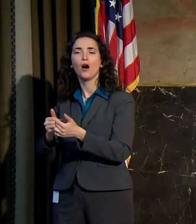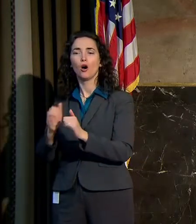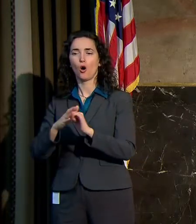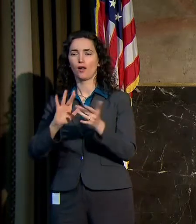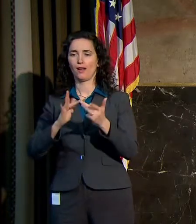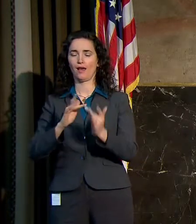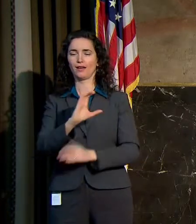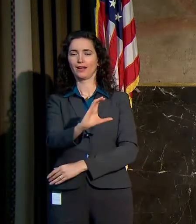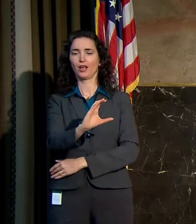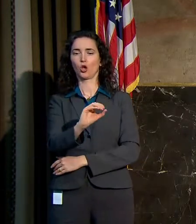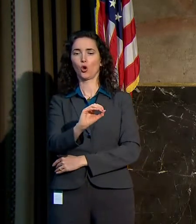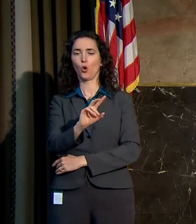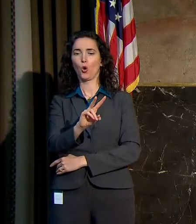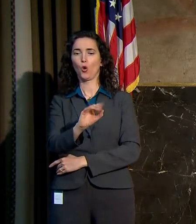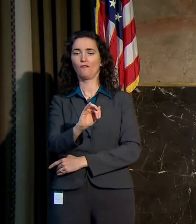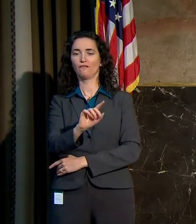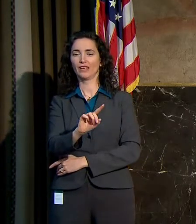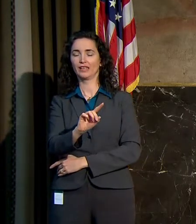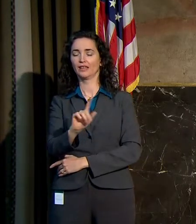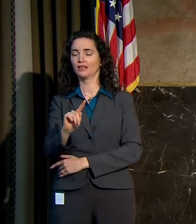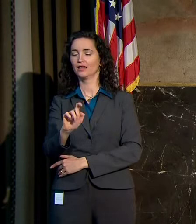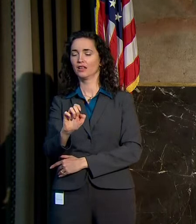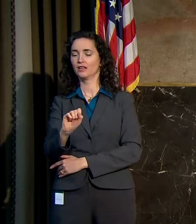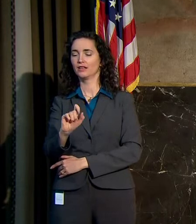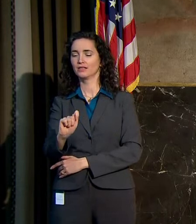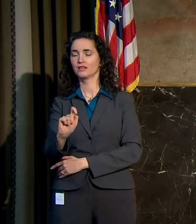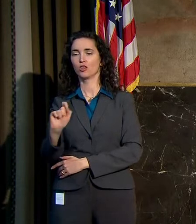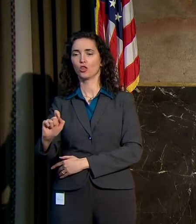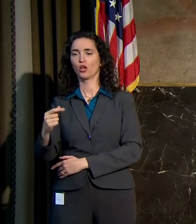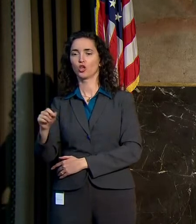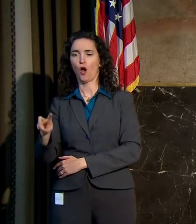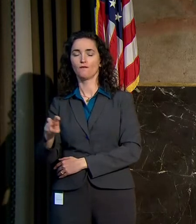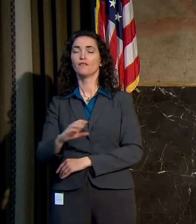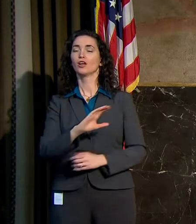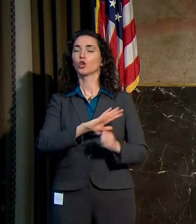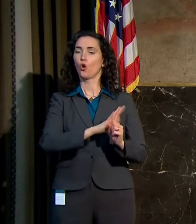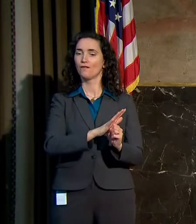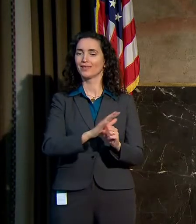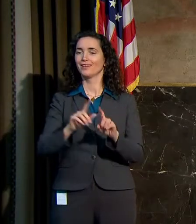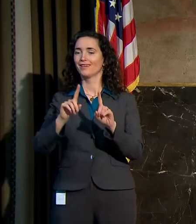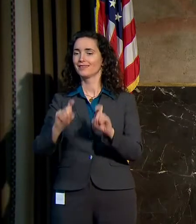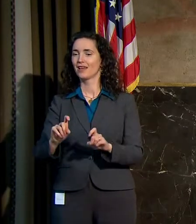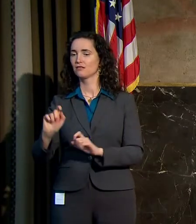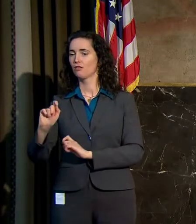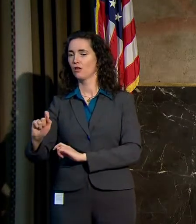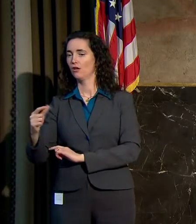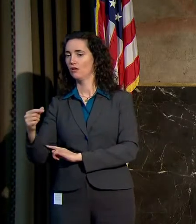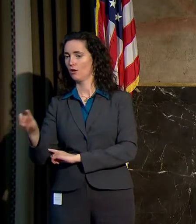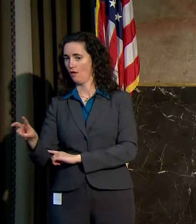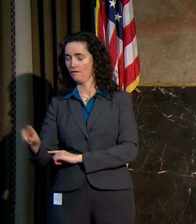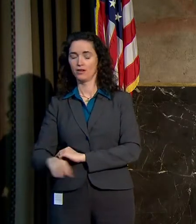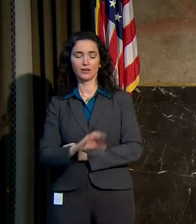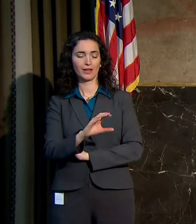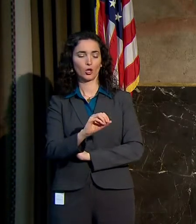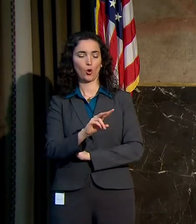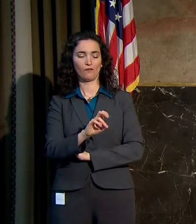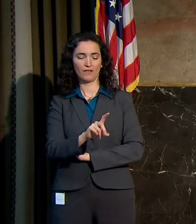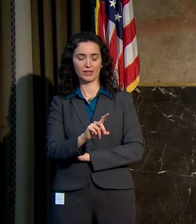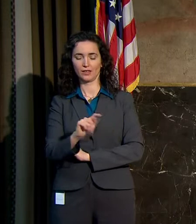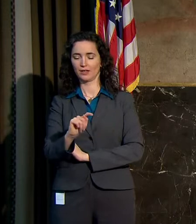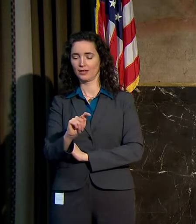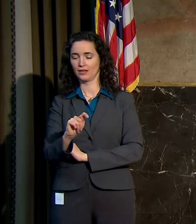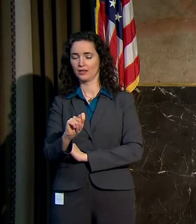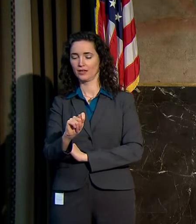visiting covidtests.gov. That's covidtests.gov. Or you can call, for those of you